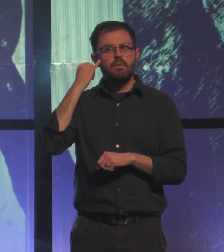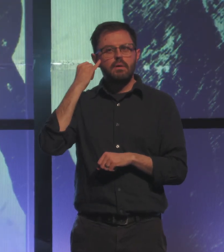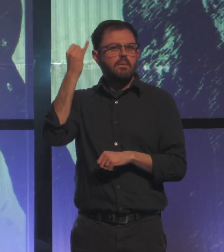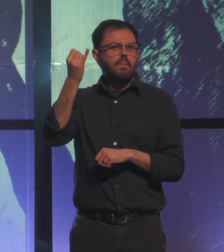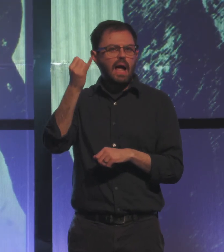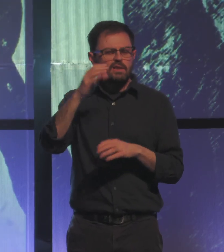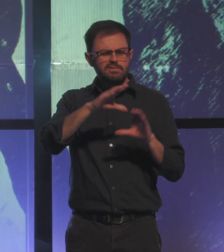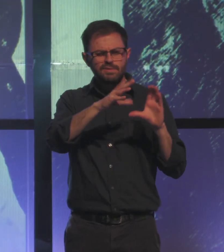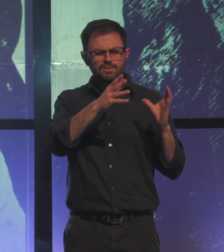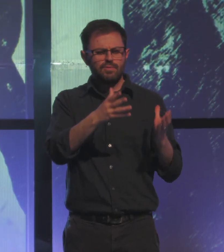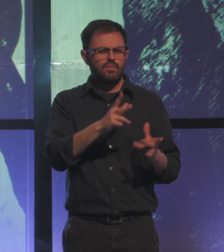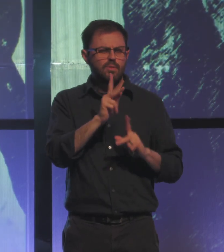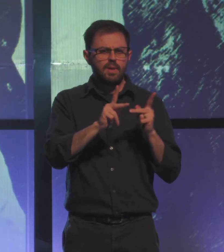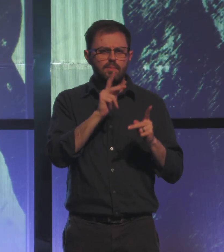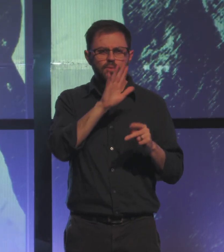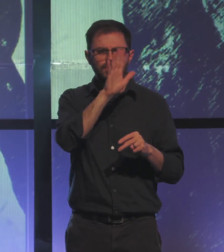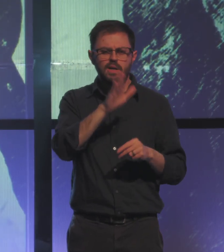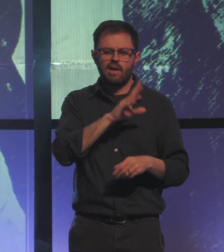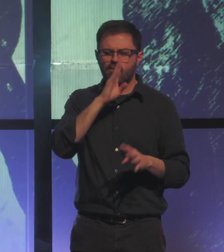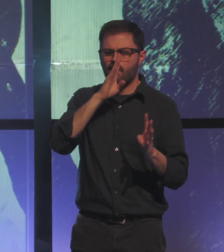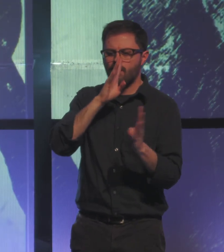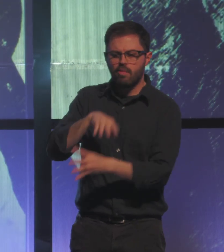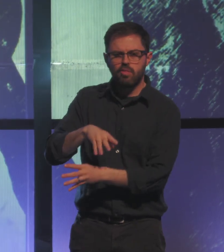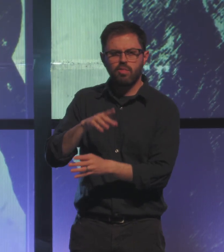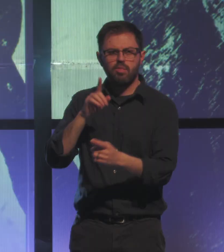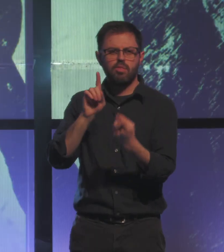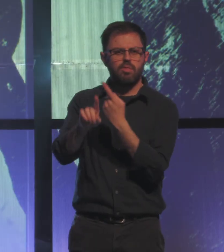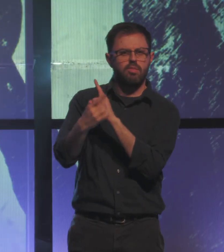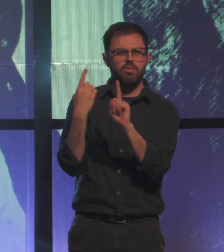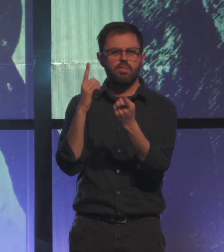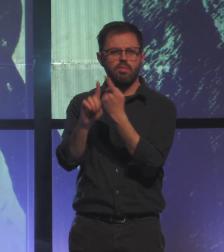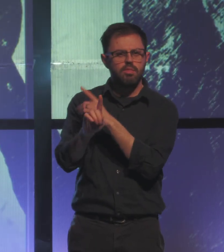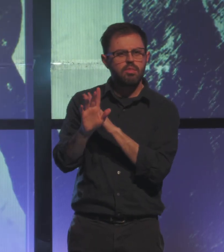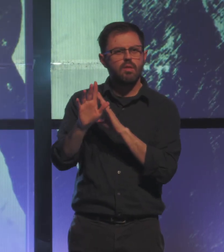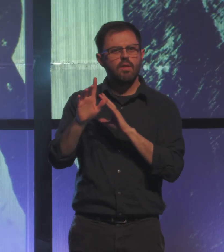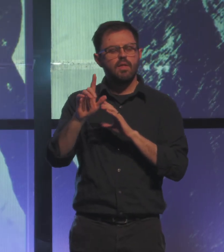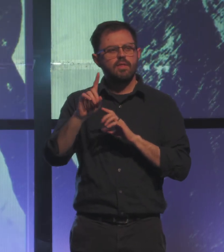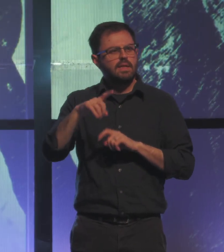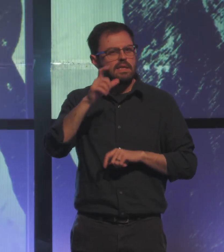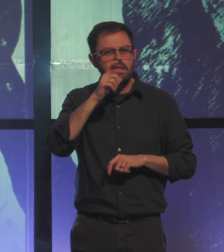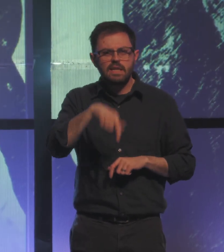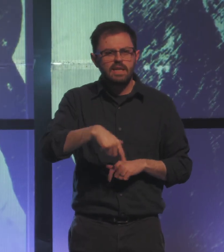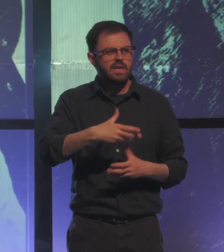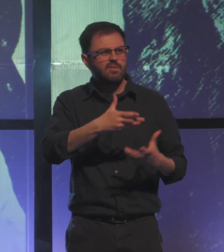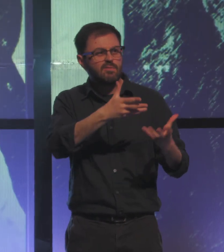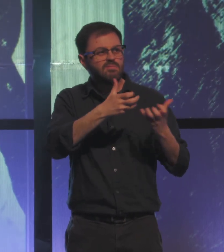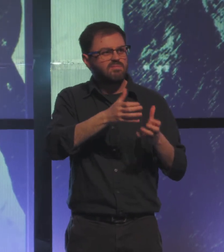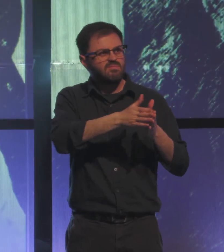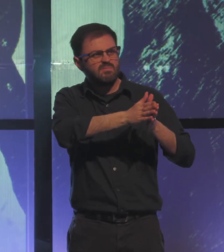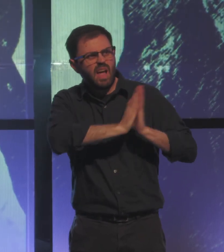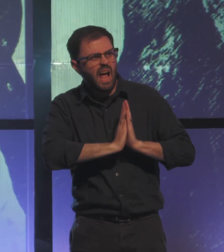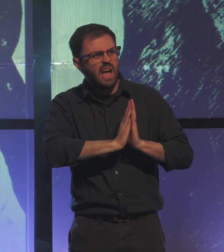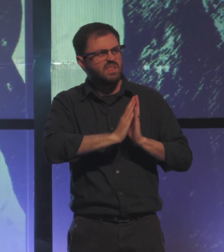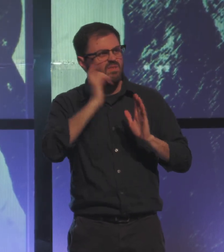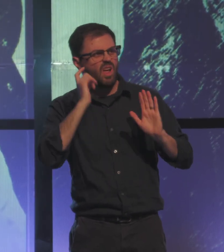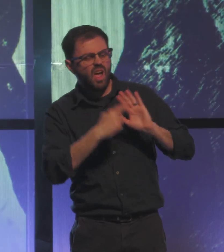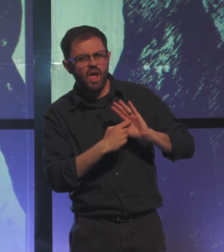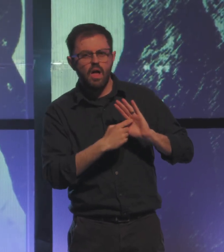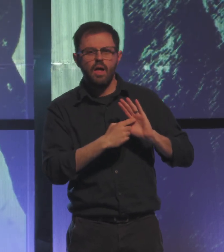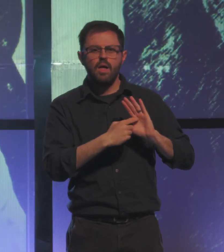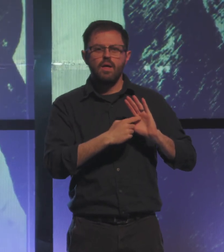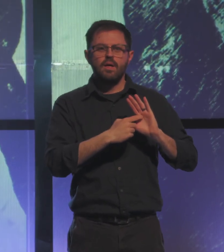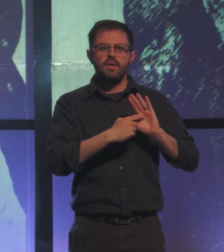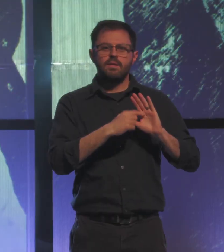other. Imagine a world where people did not have to shout to be acknowledged, where suffering was met